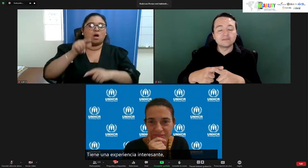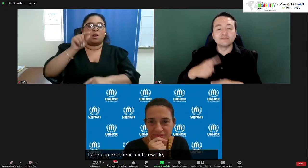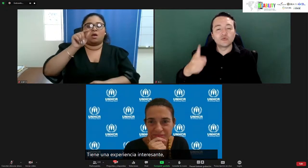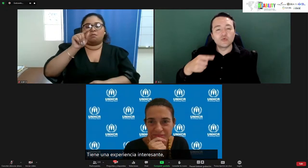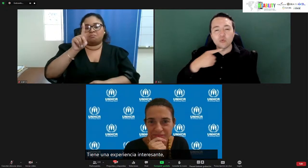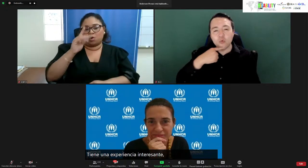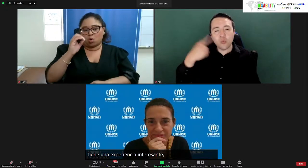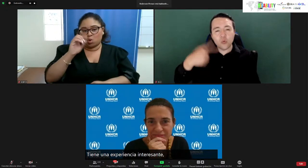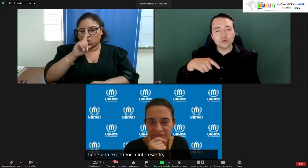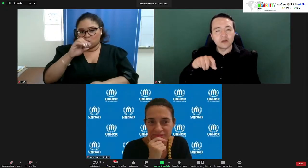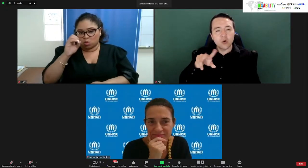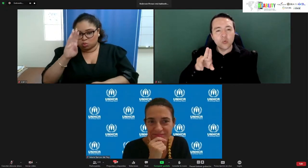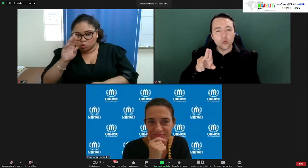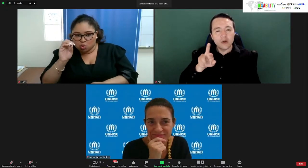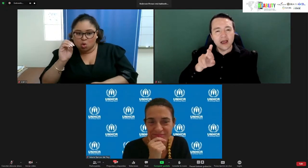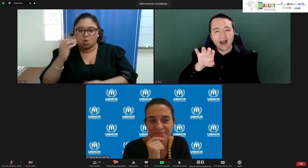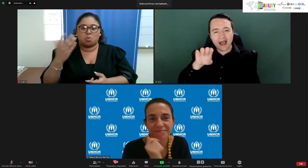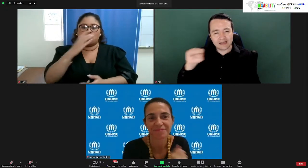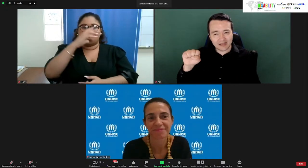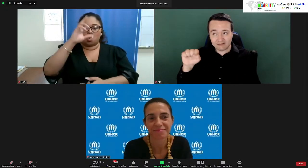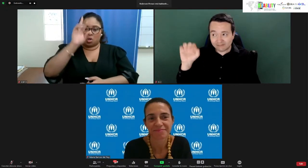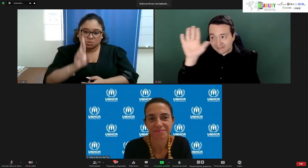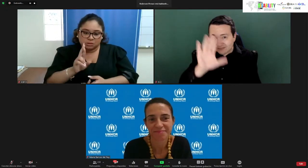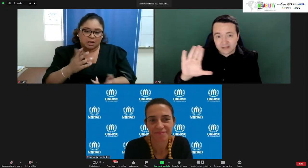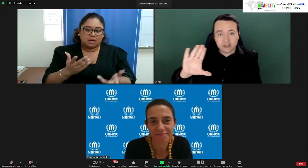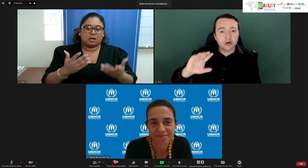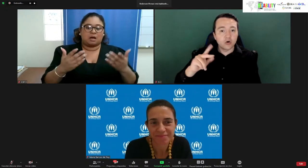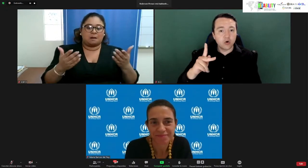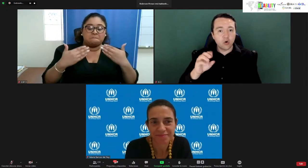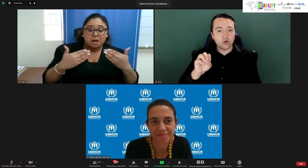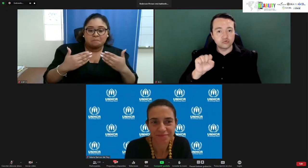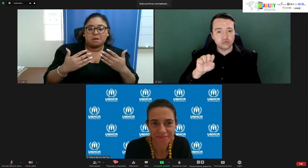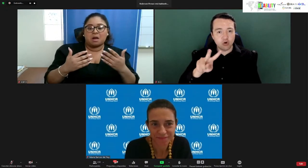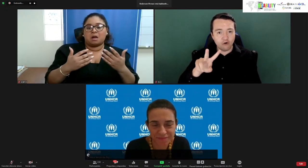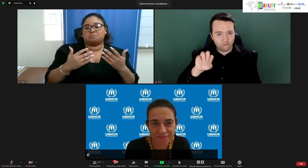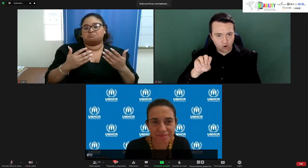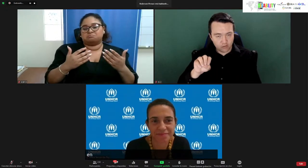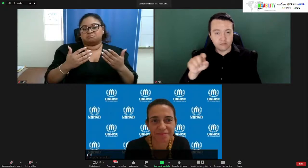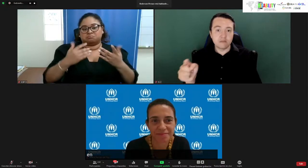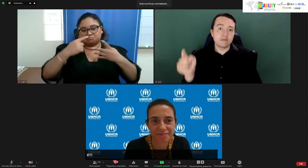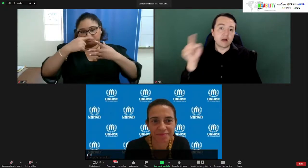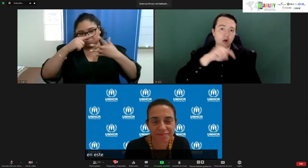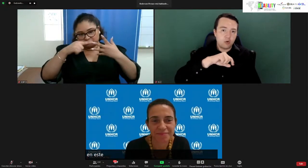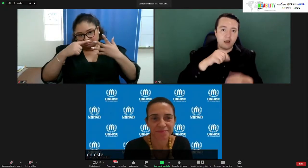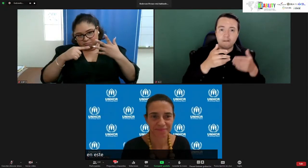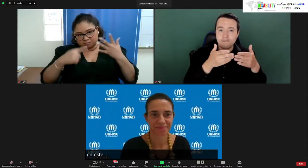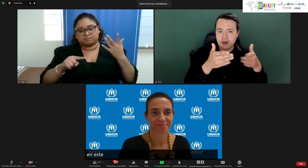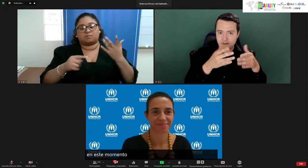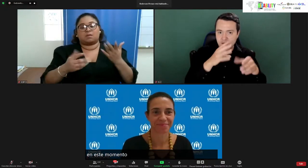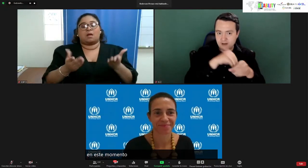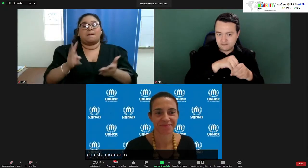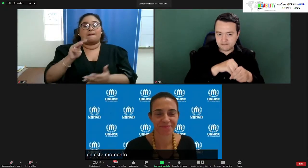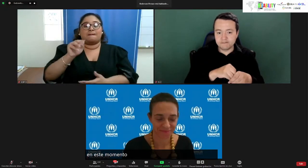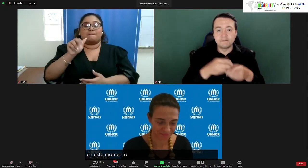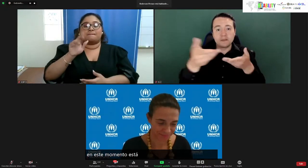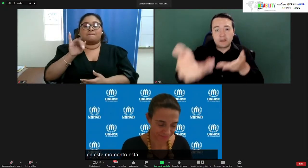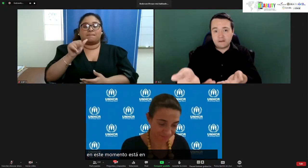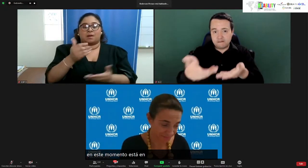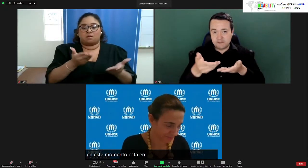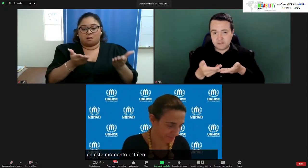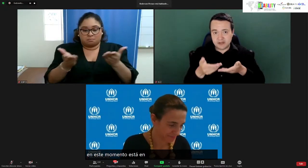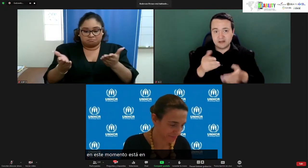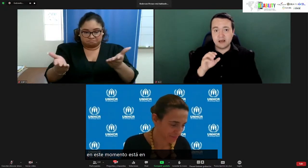slave village costa rica right now and so maria